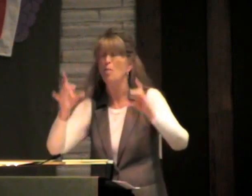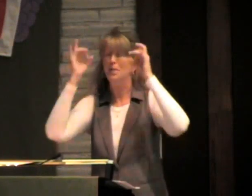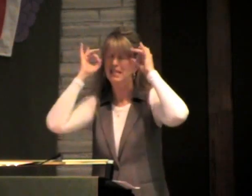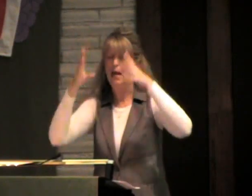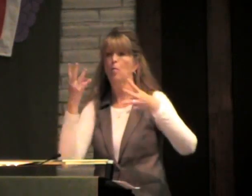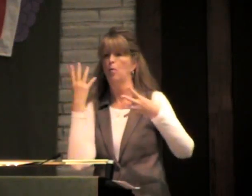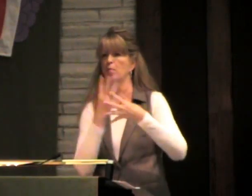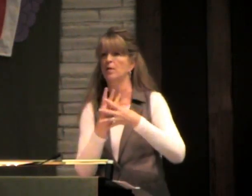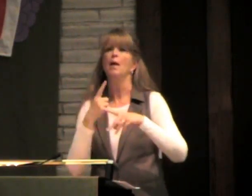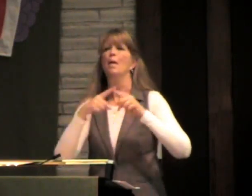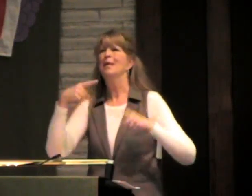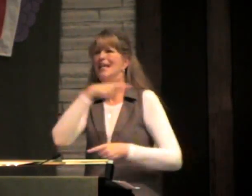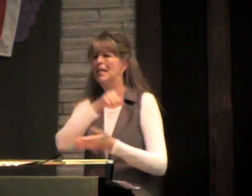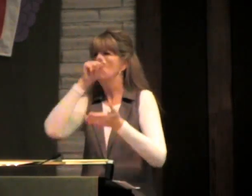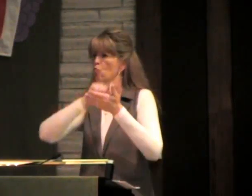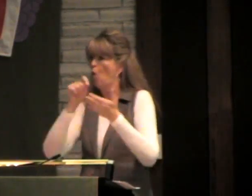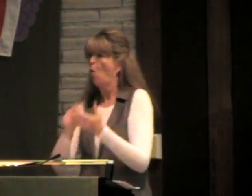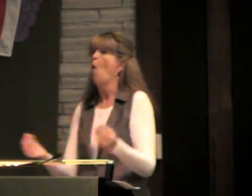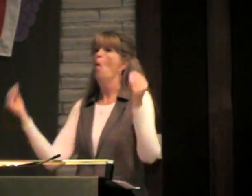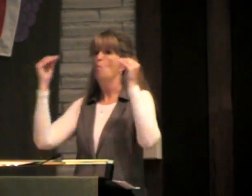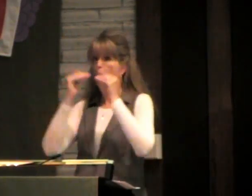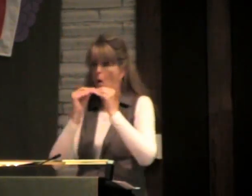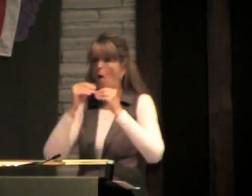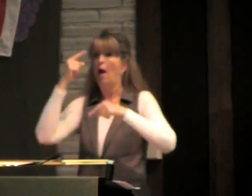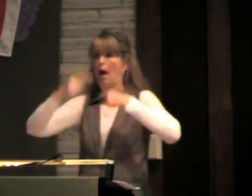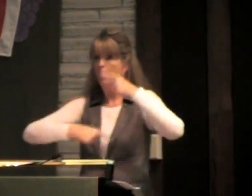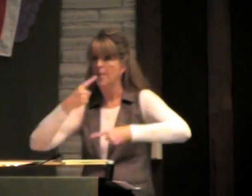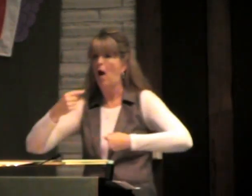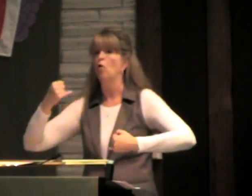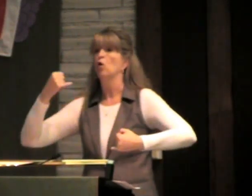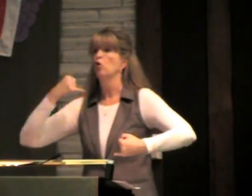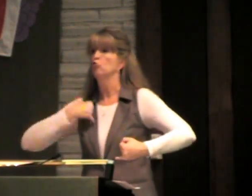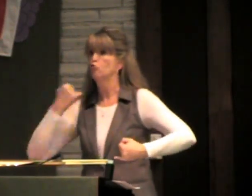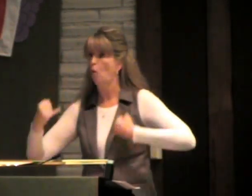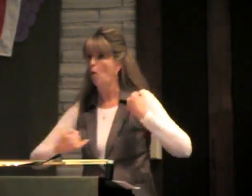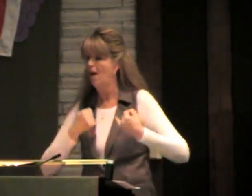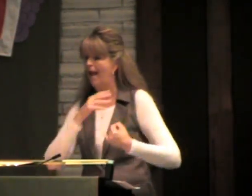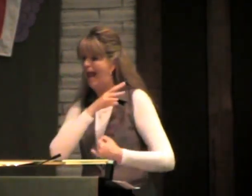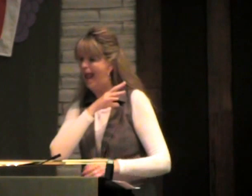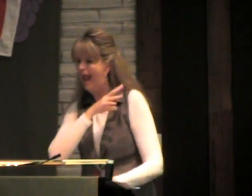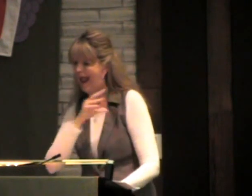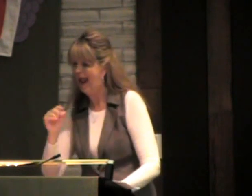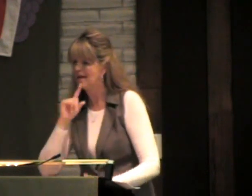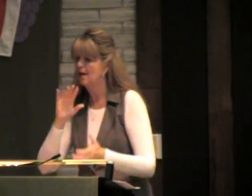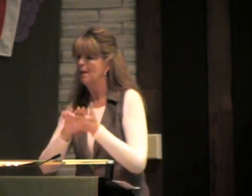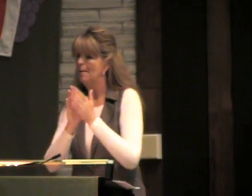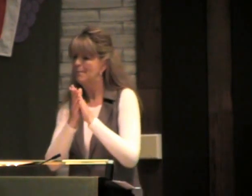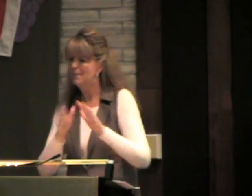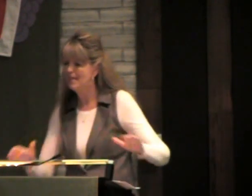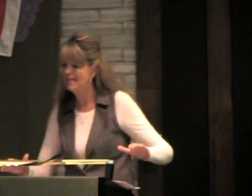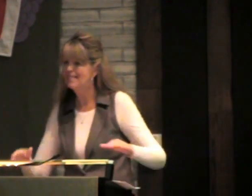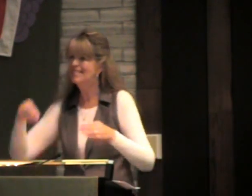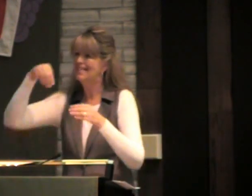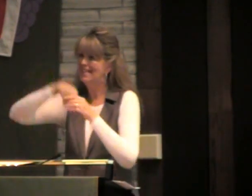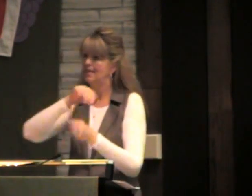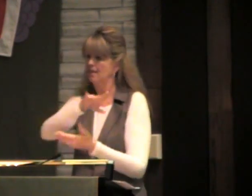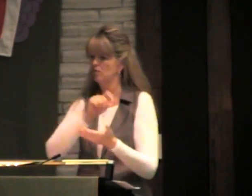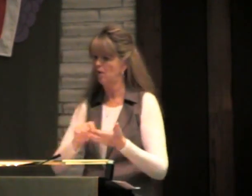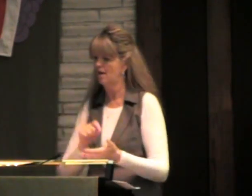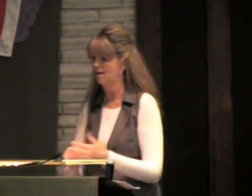then were not like the prisons today. Prisons were horrible. But during that time, Paul wrote more about rejoicing and